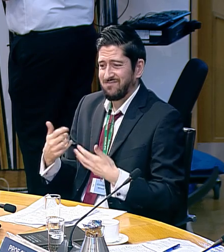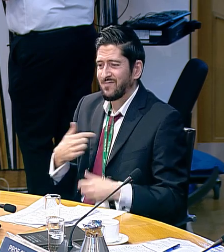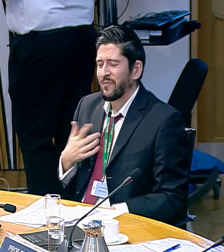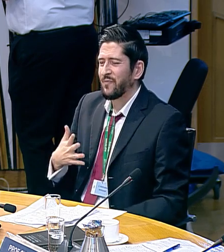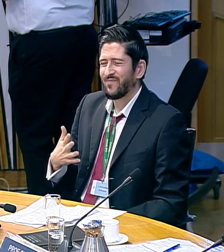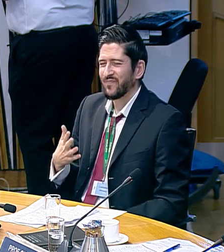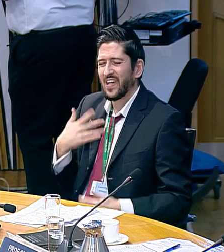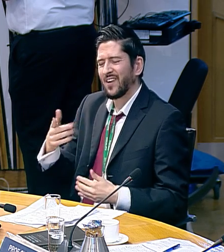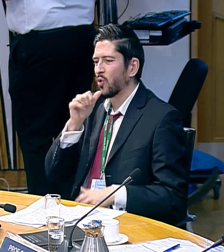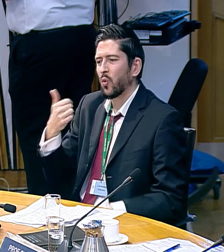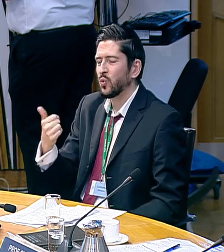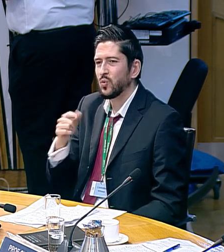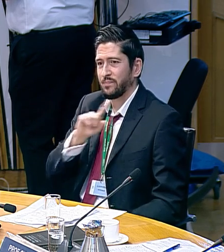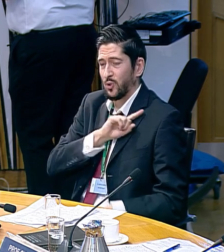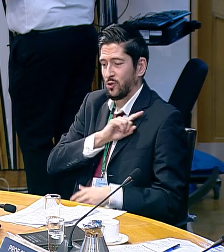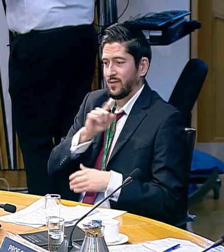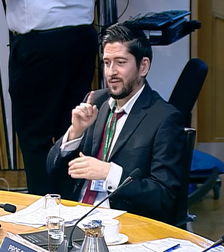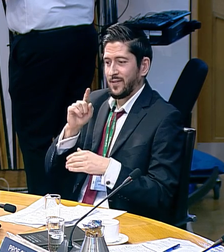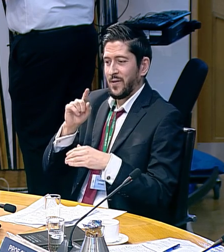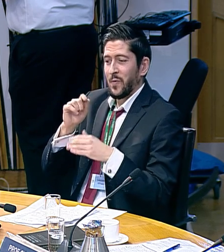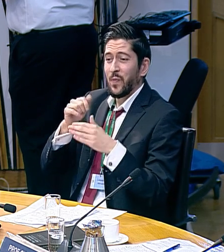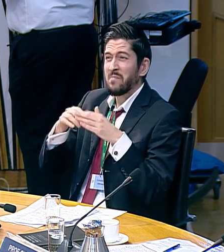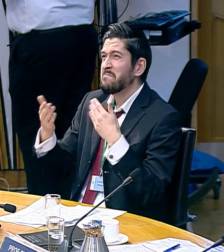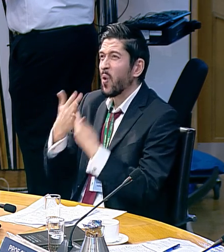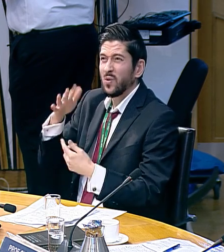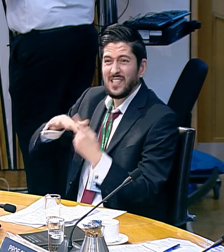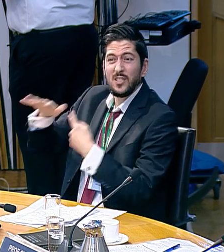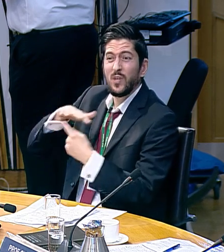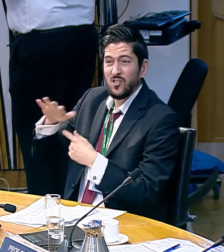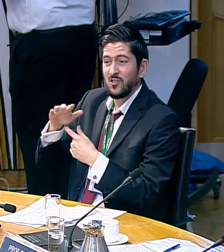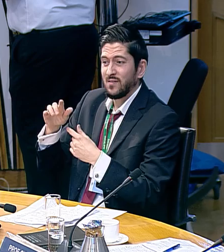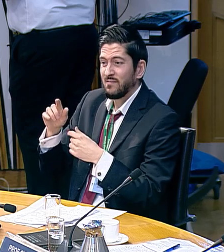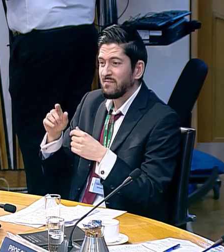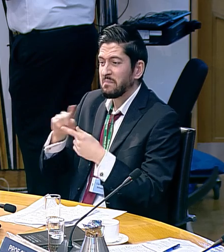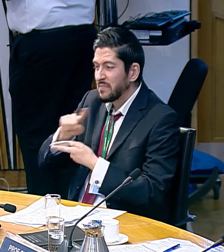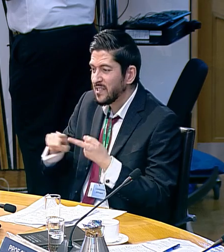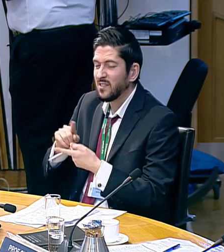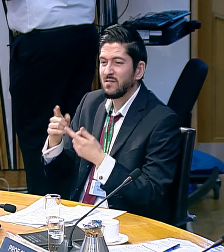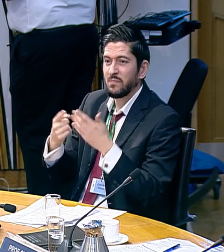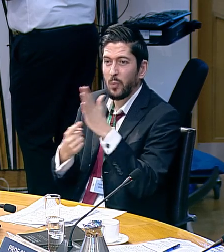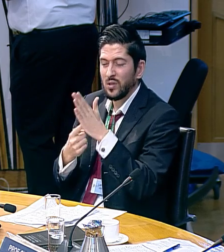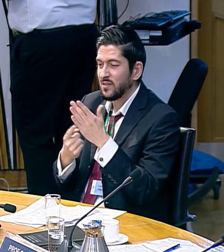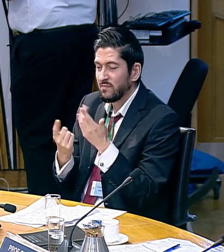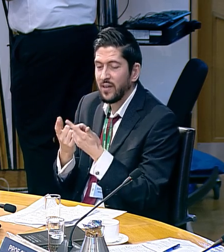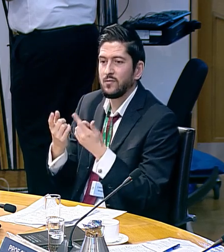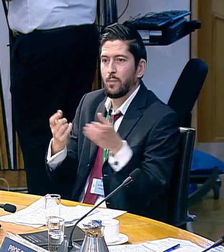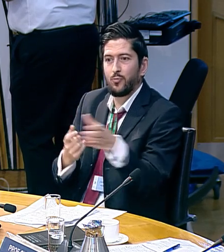3 hours without stopping. And that really wasn't a good thing, because with things like